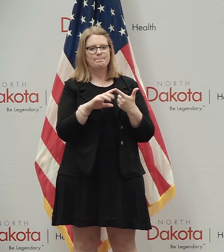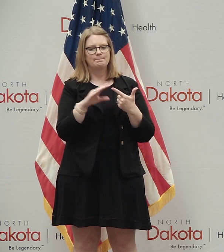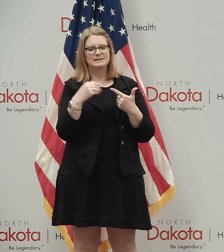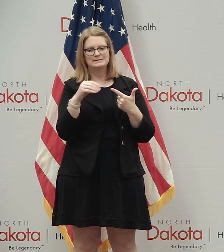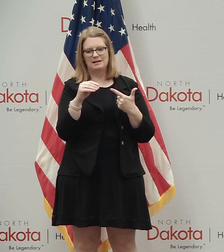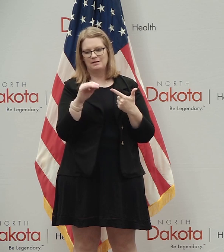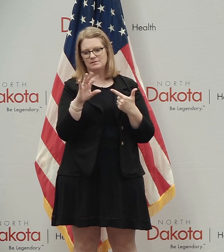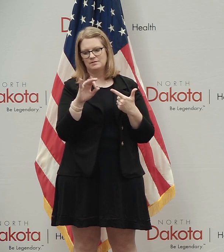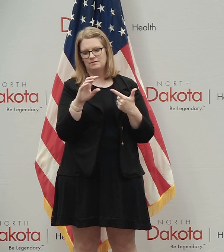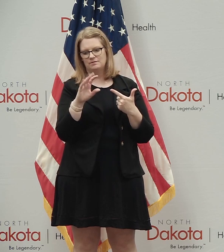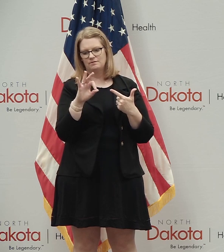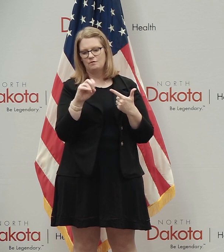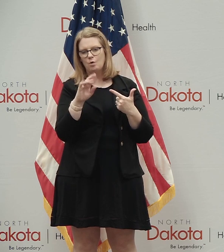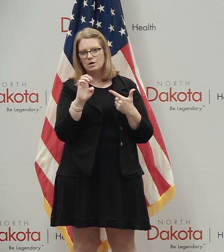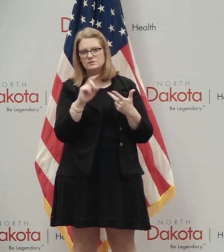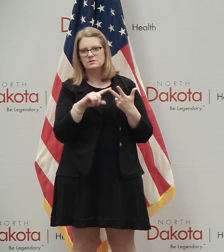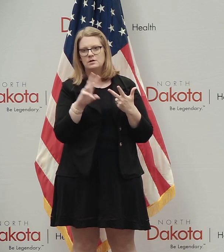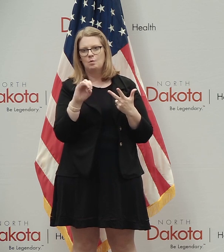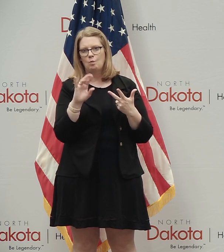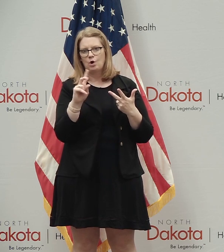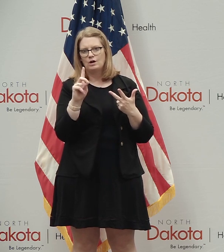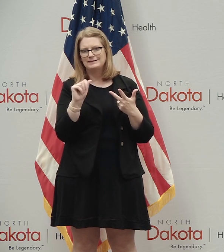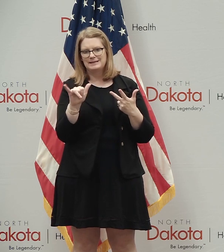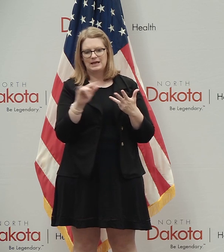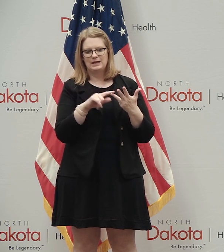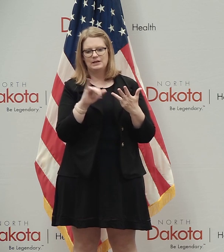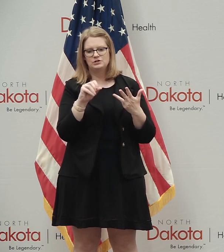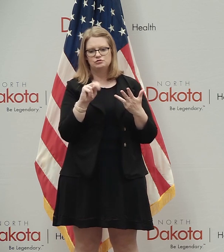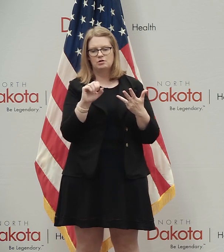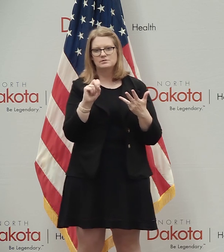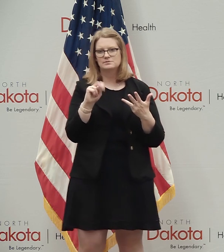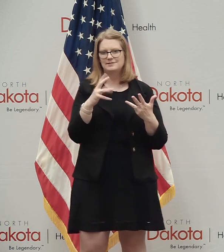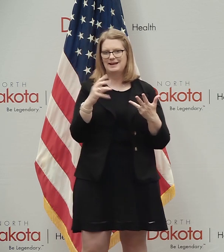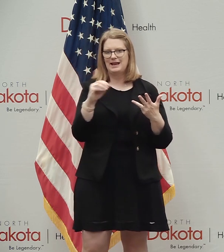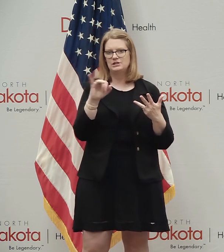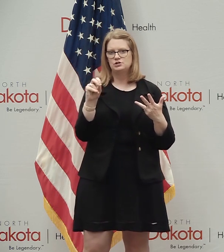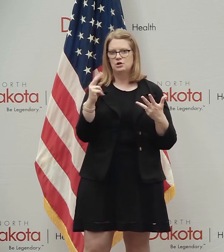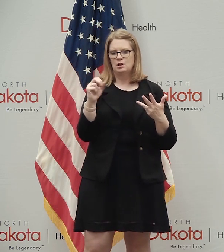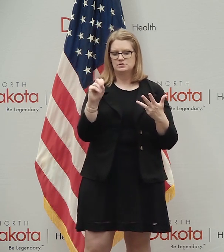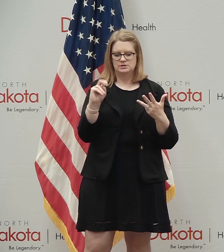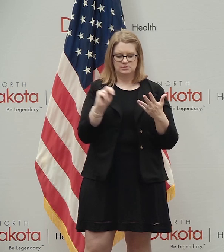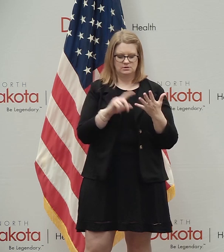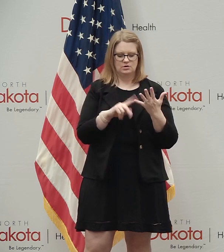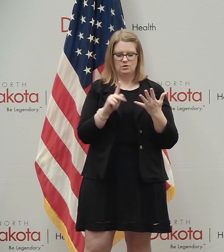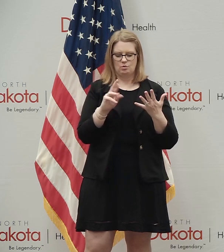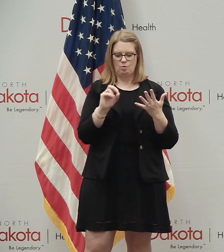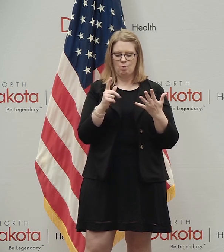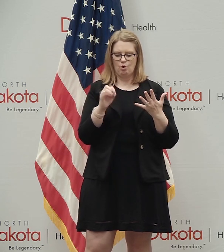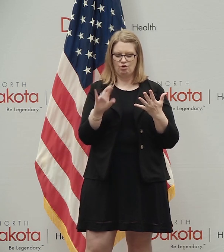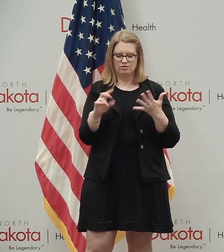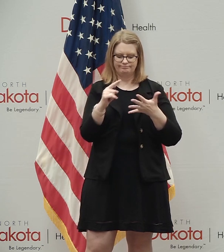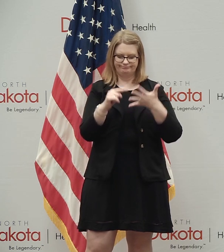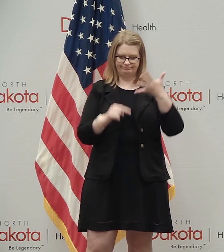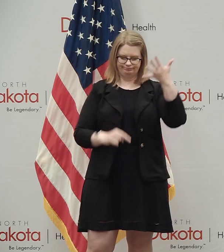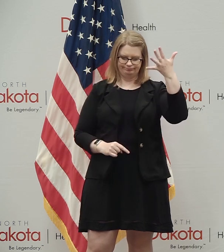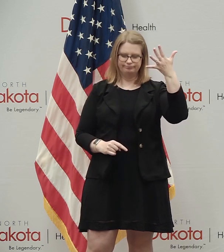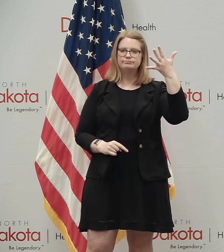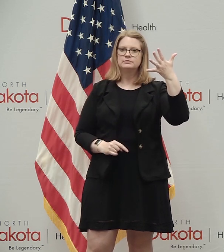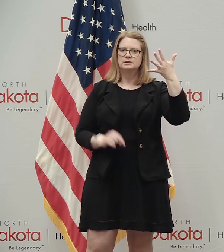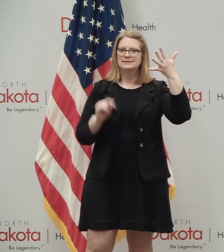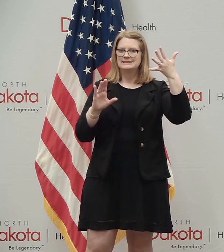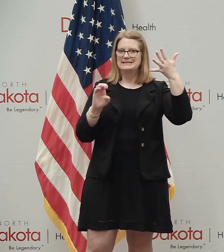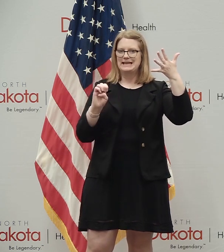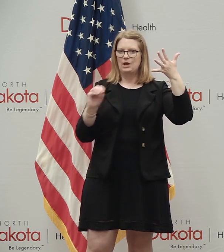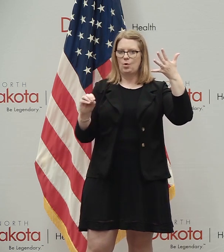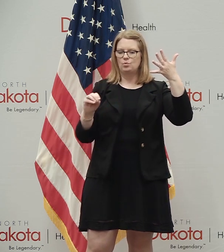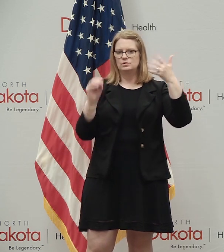Salesforce, Workday, Johnson & Johnson, Kroger's, lots and lots of folks. I mean, CEOs. There